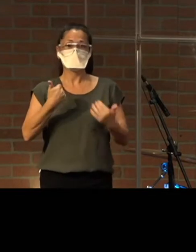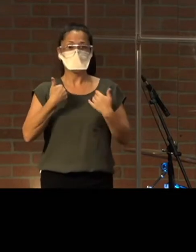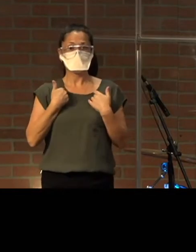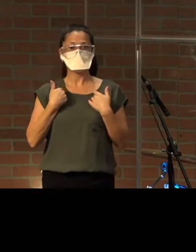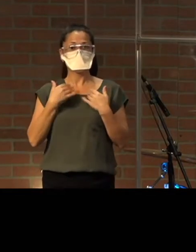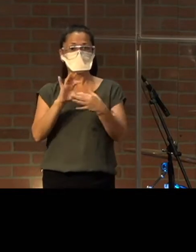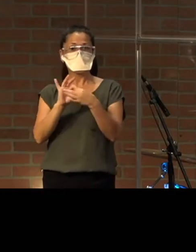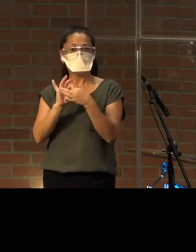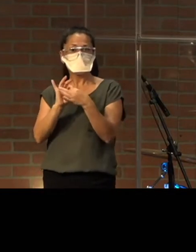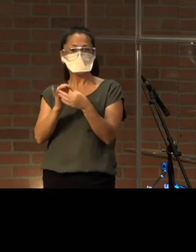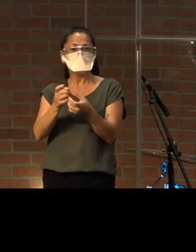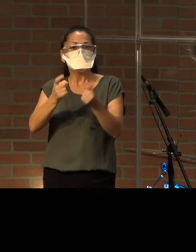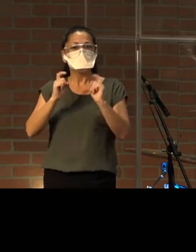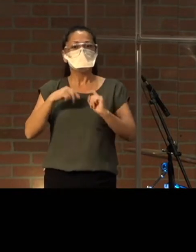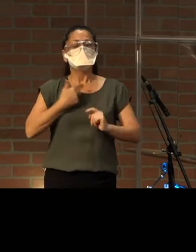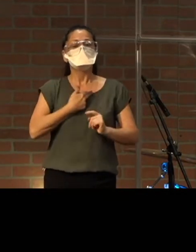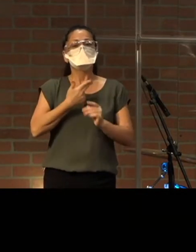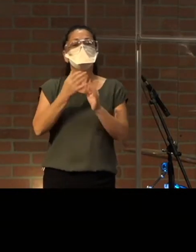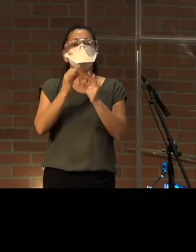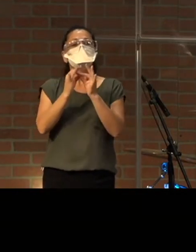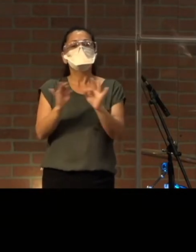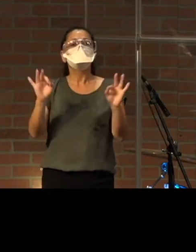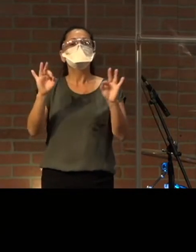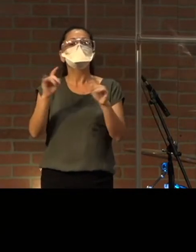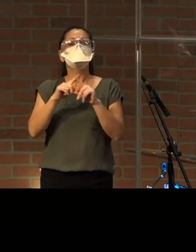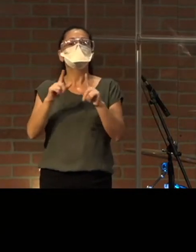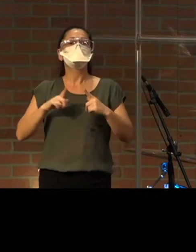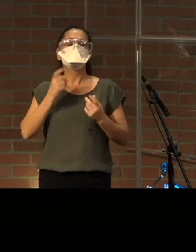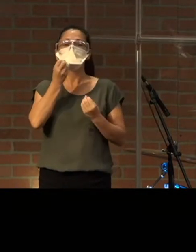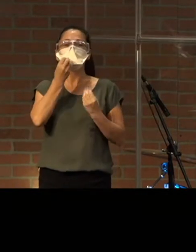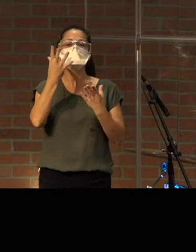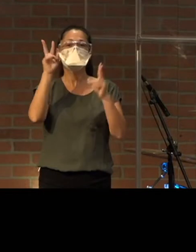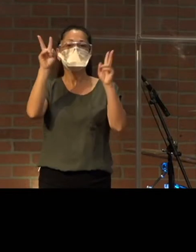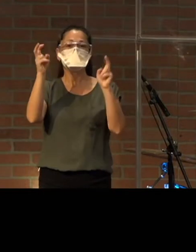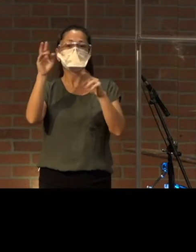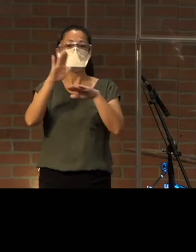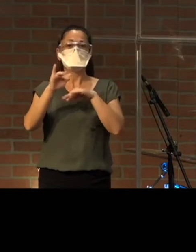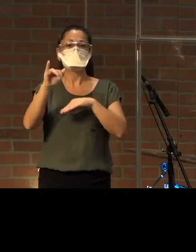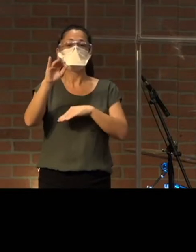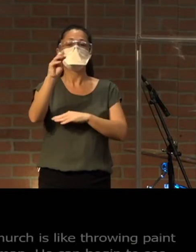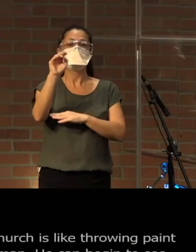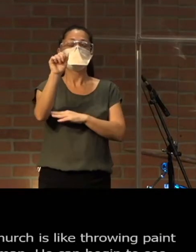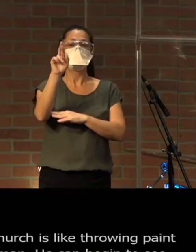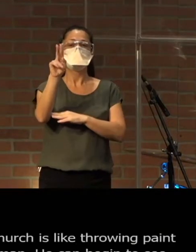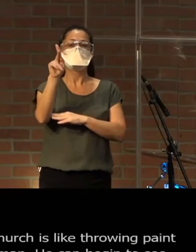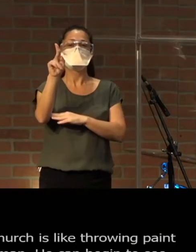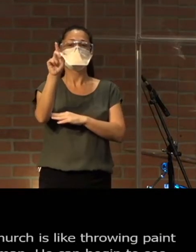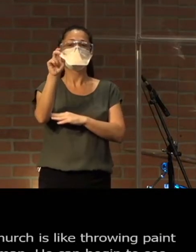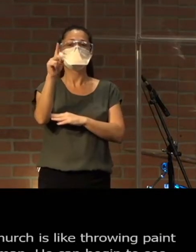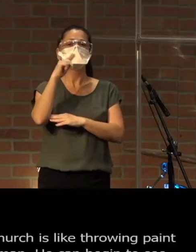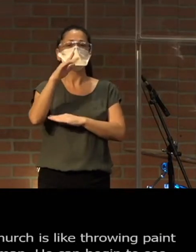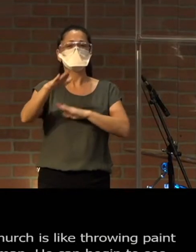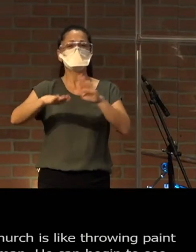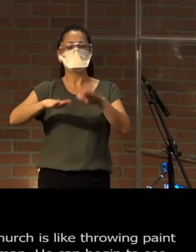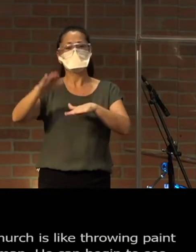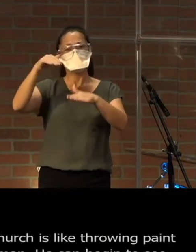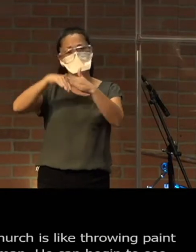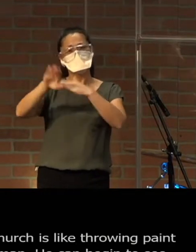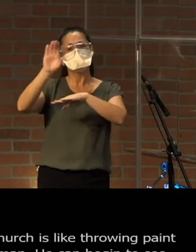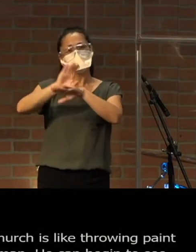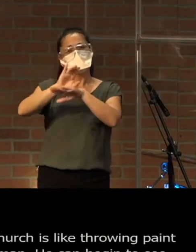the freedom to live out this beautiful quote by Mark Dever, which says, "Walking into church